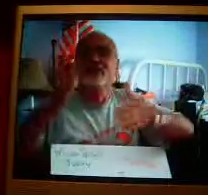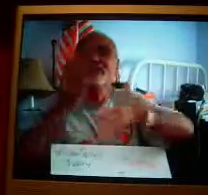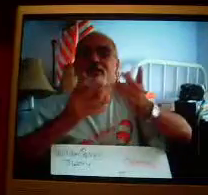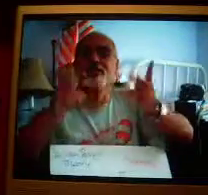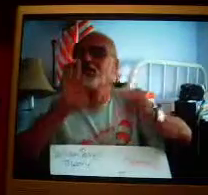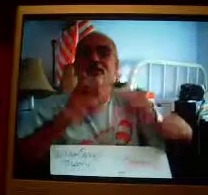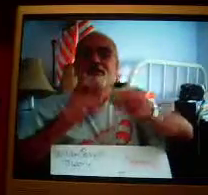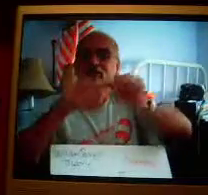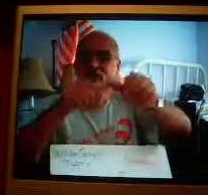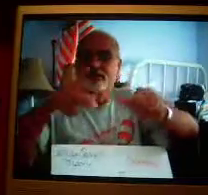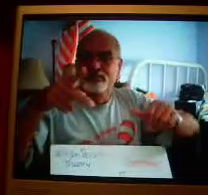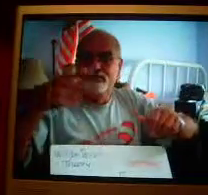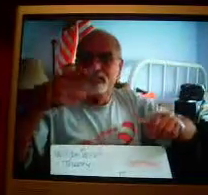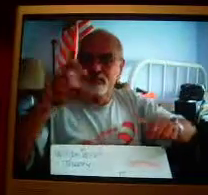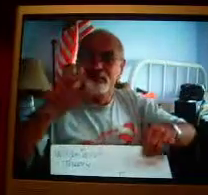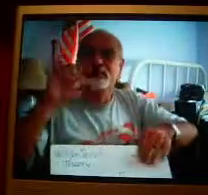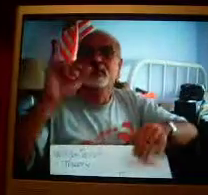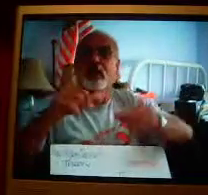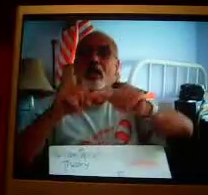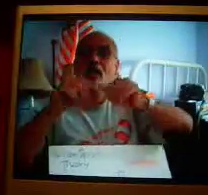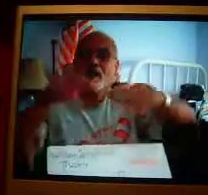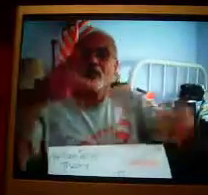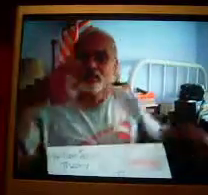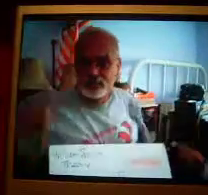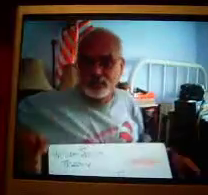those years. Some people continue to get the PhD.